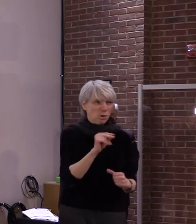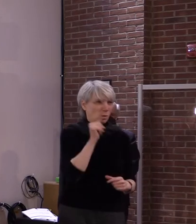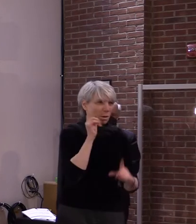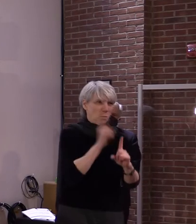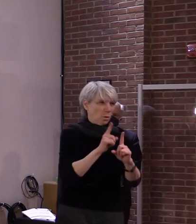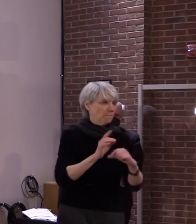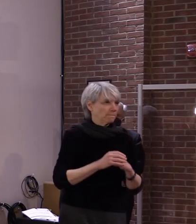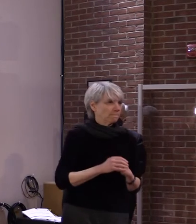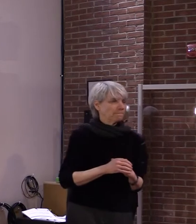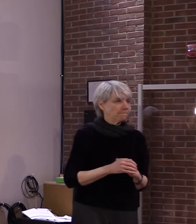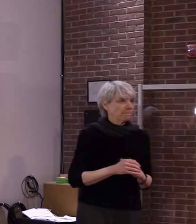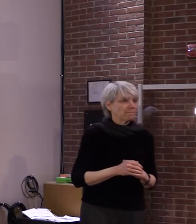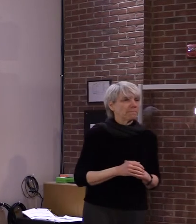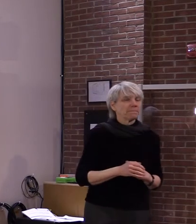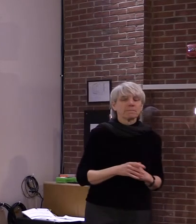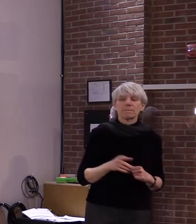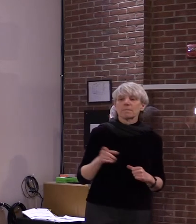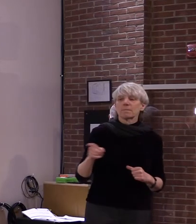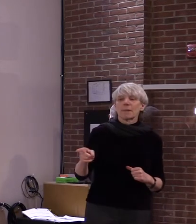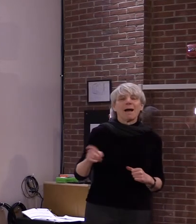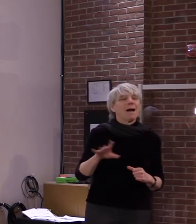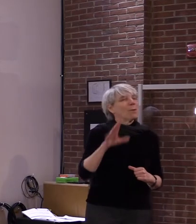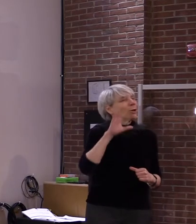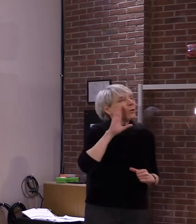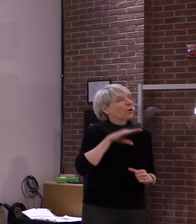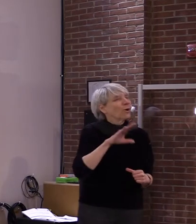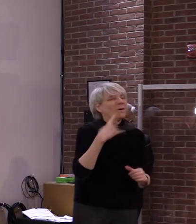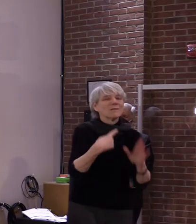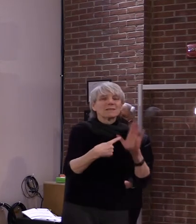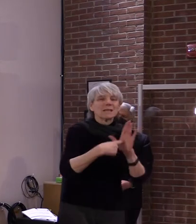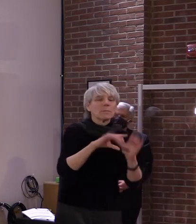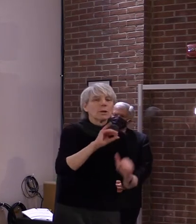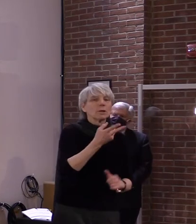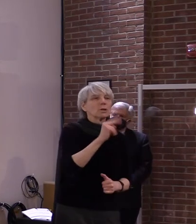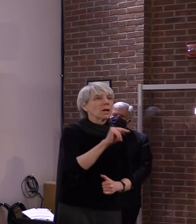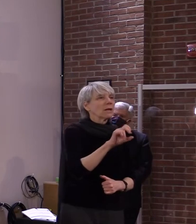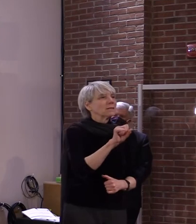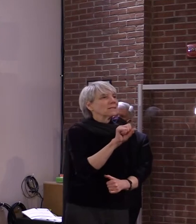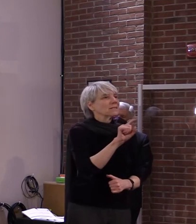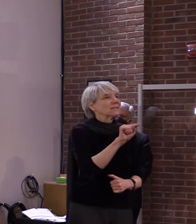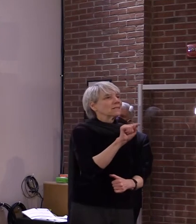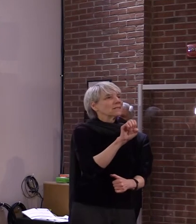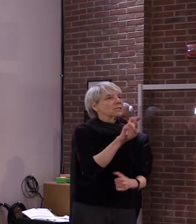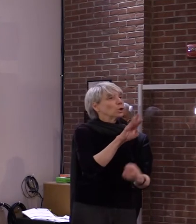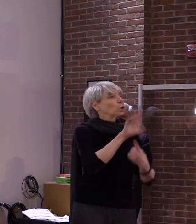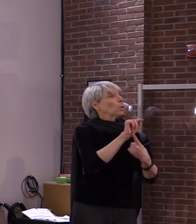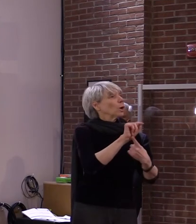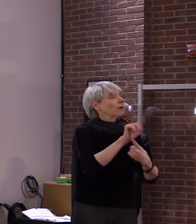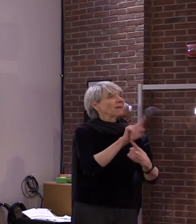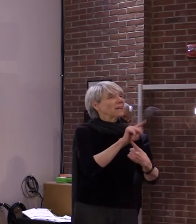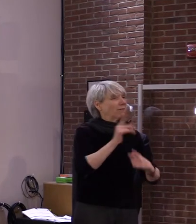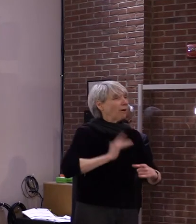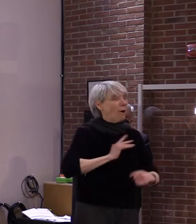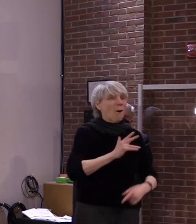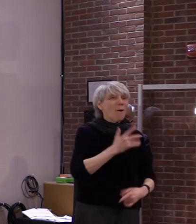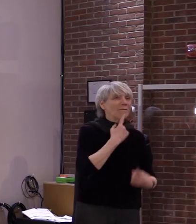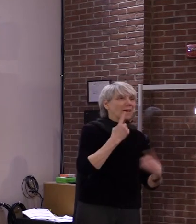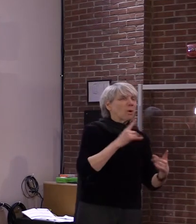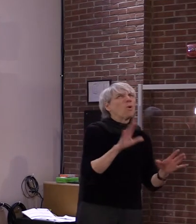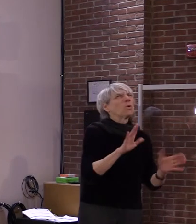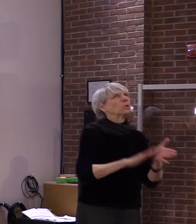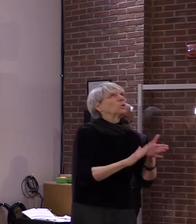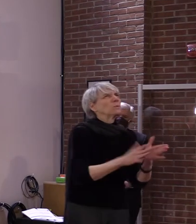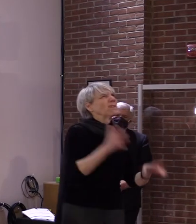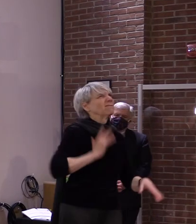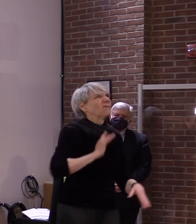now could it be sort of like the jon stewart show though i mean that's comedy but a lot of people look at that or or colbert i suppose